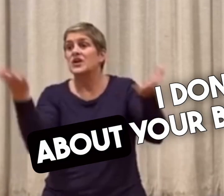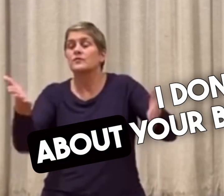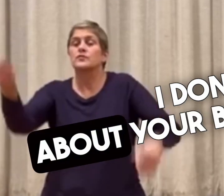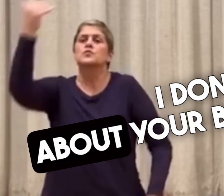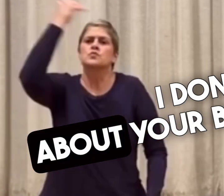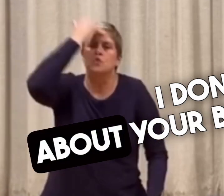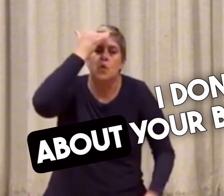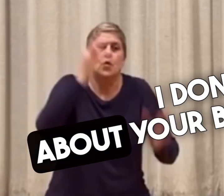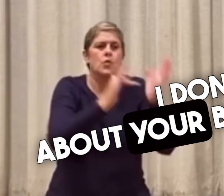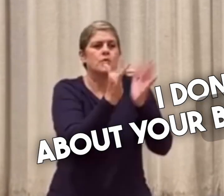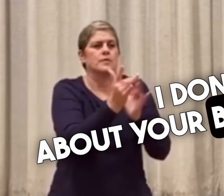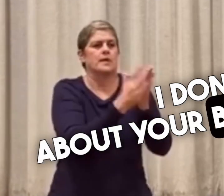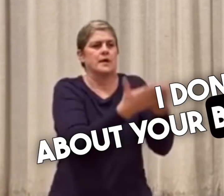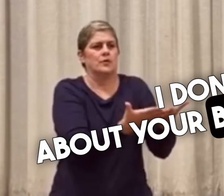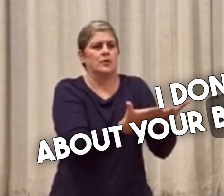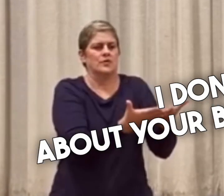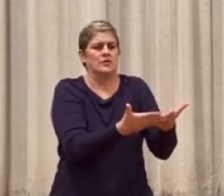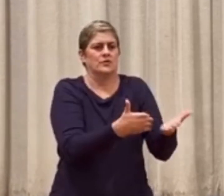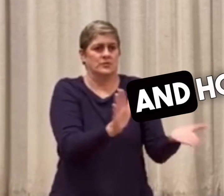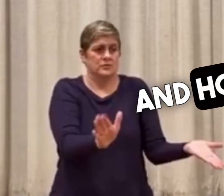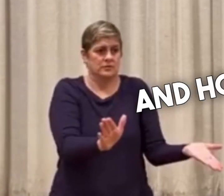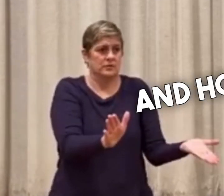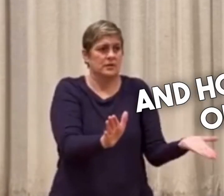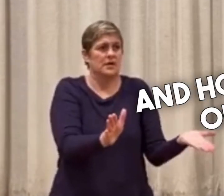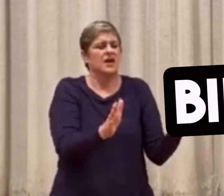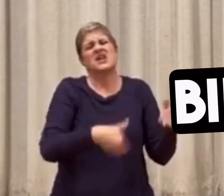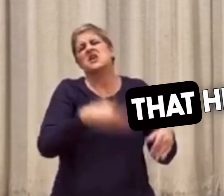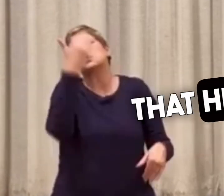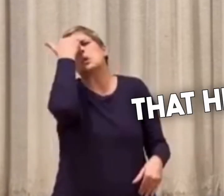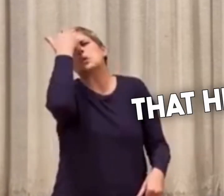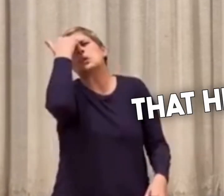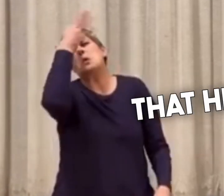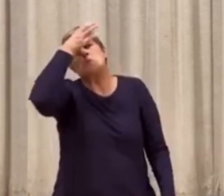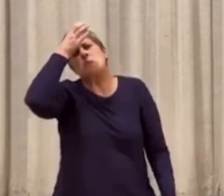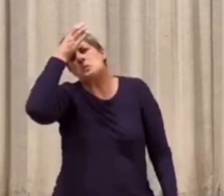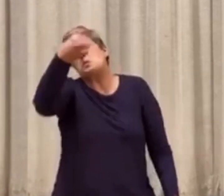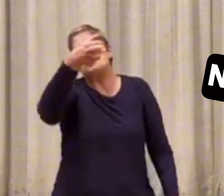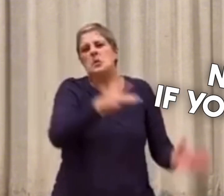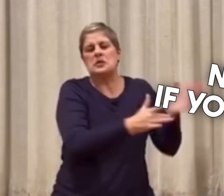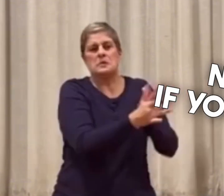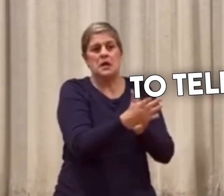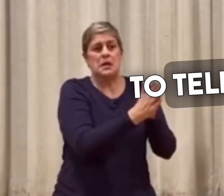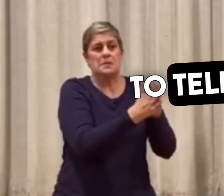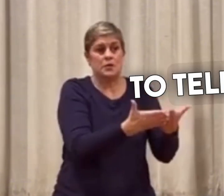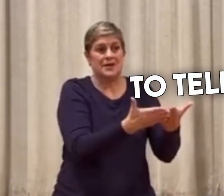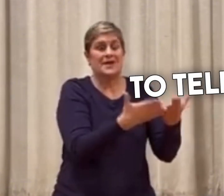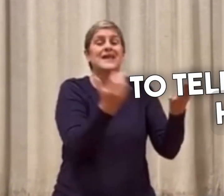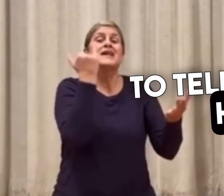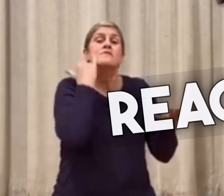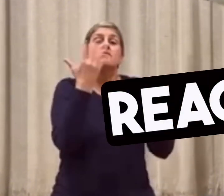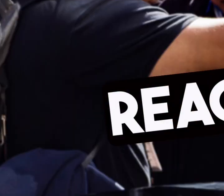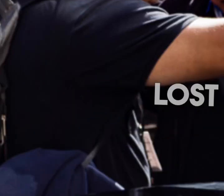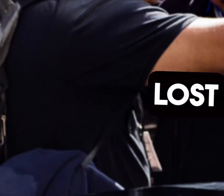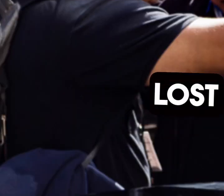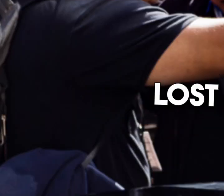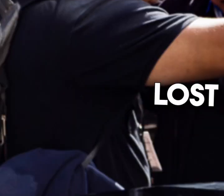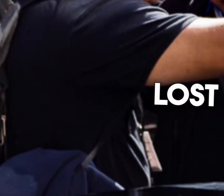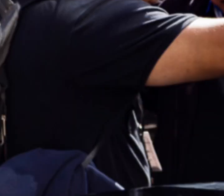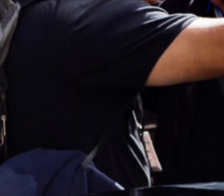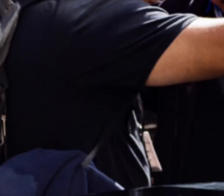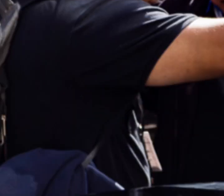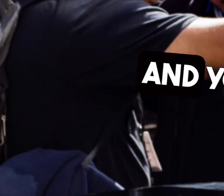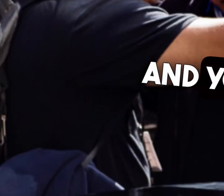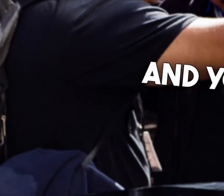care about your brother-in-law and how much of the Bible that he knows. Now, if you want to tell me how he's reaching lost